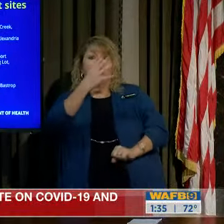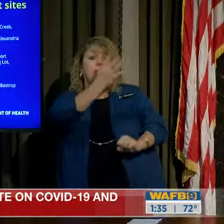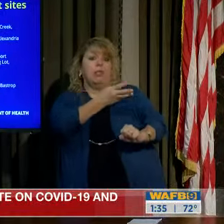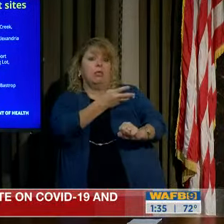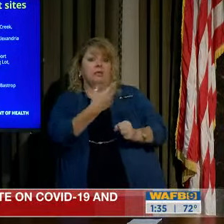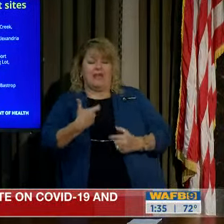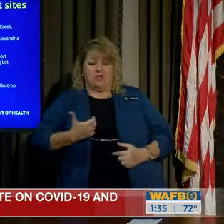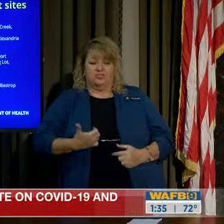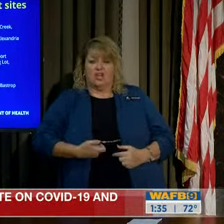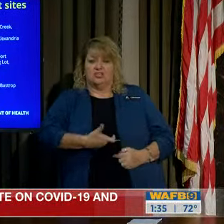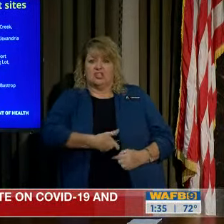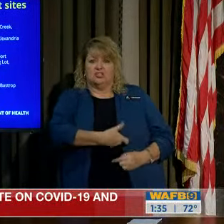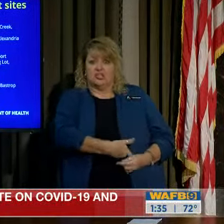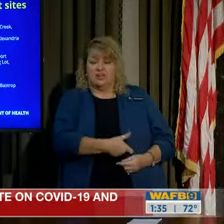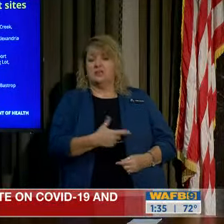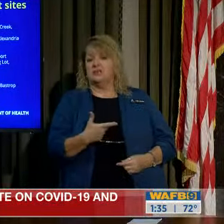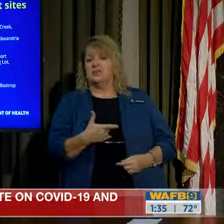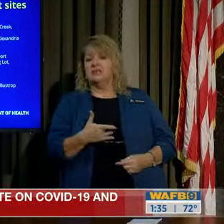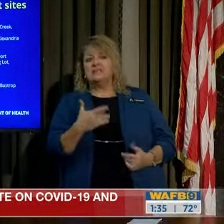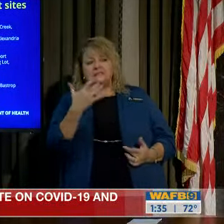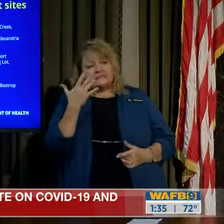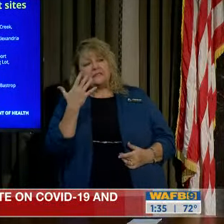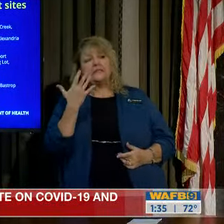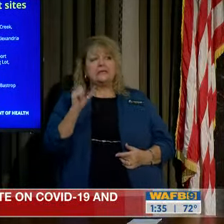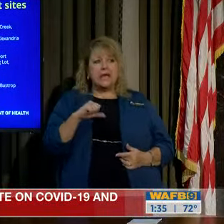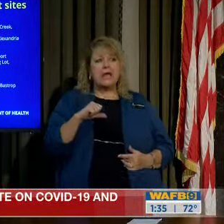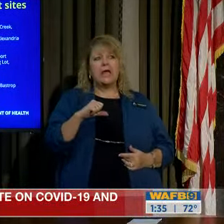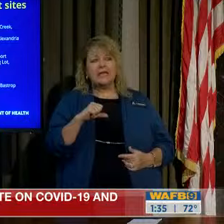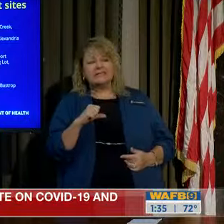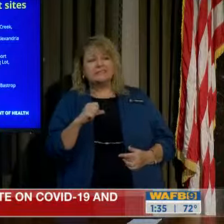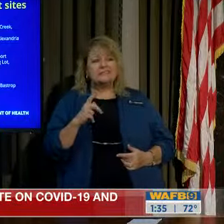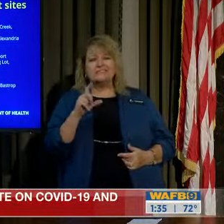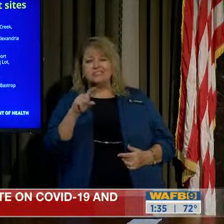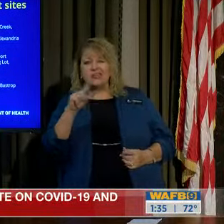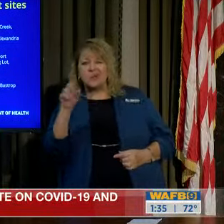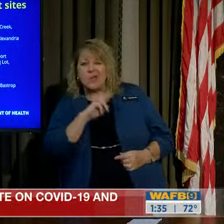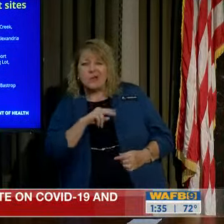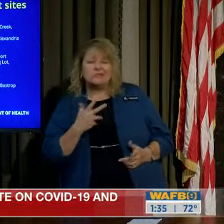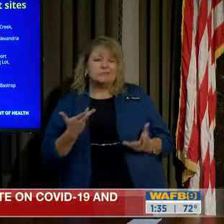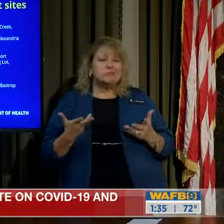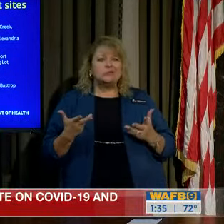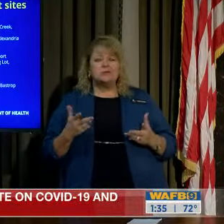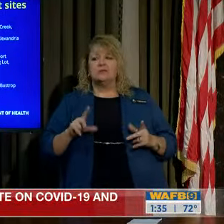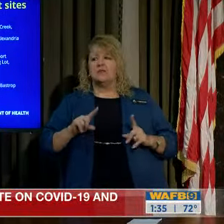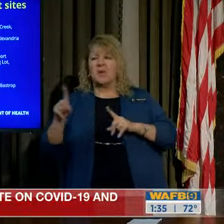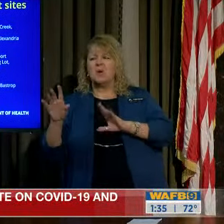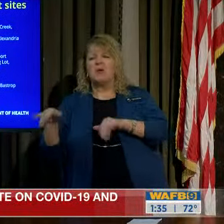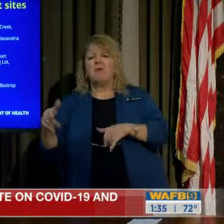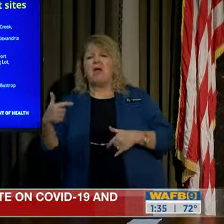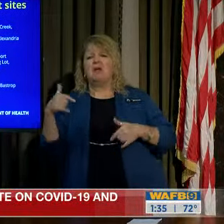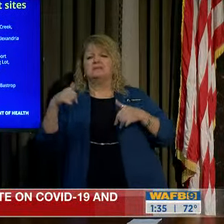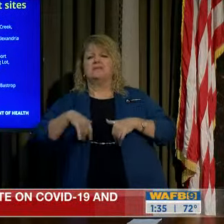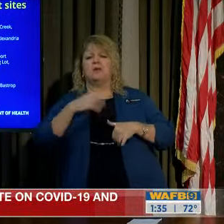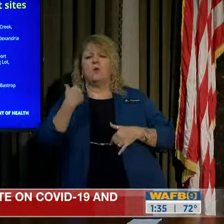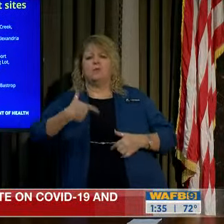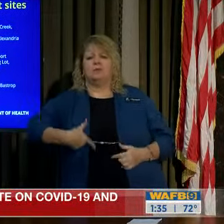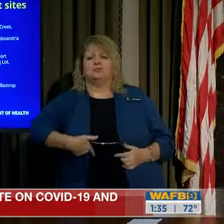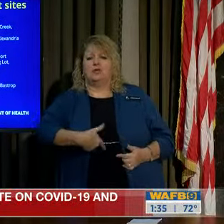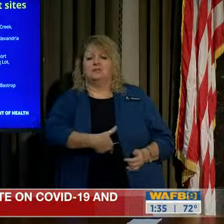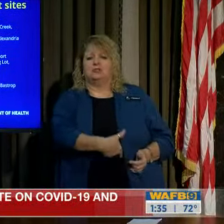enough to be in a hospital. They do work much better the quicker that somebody gets them. There are eligibility criteria for